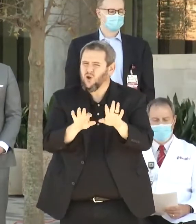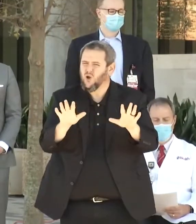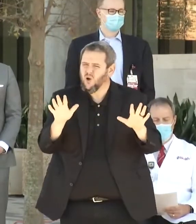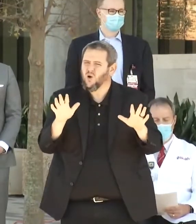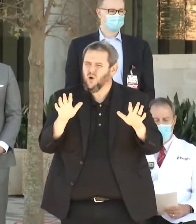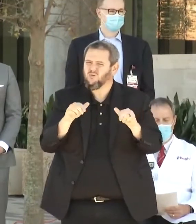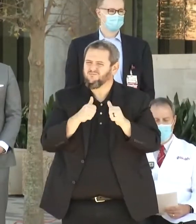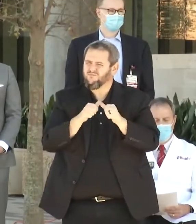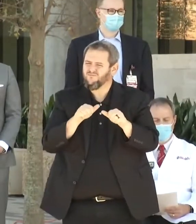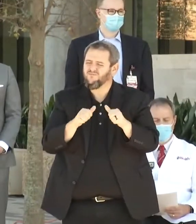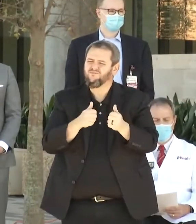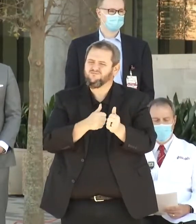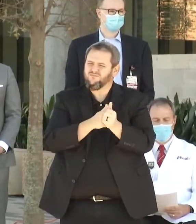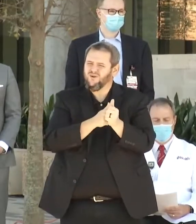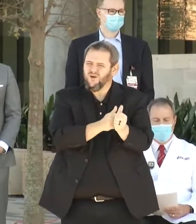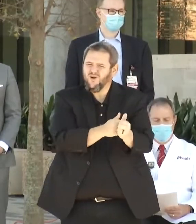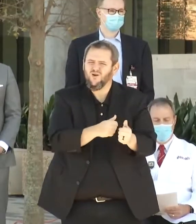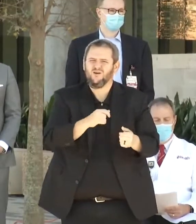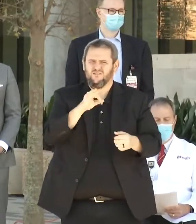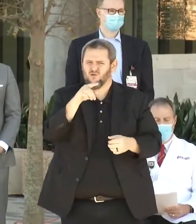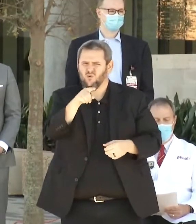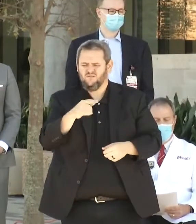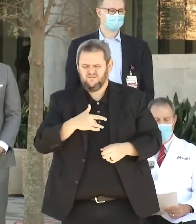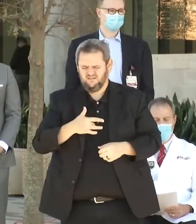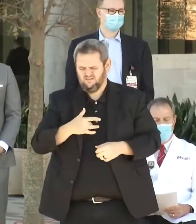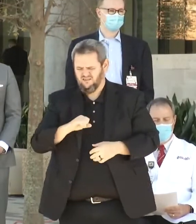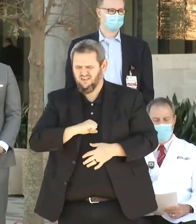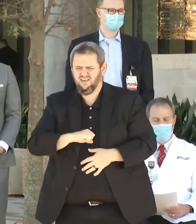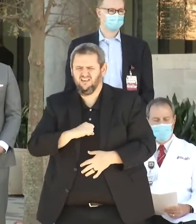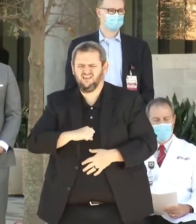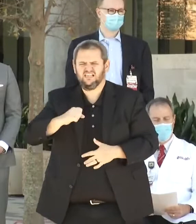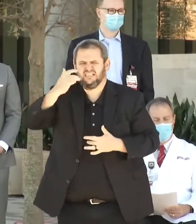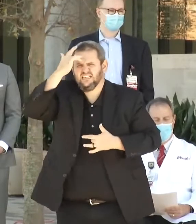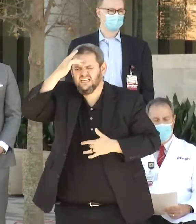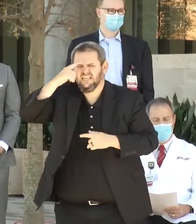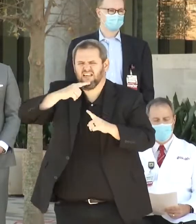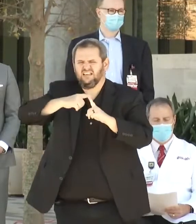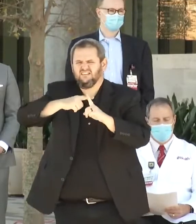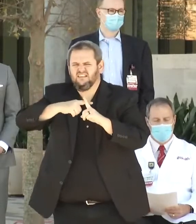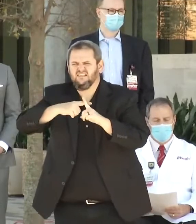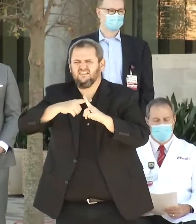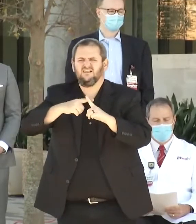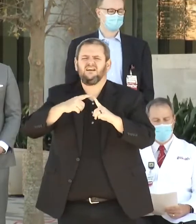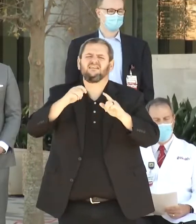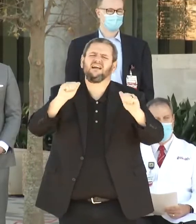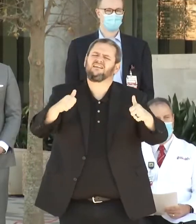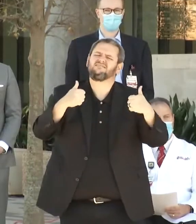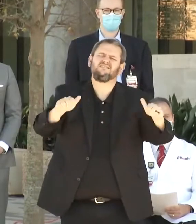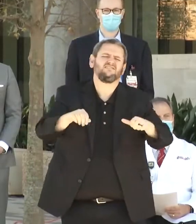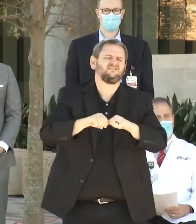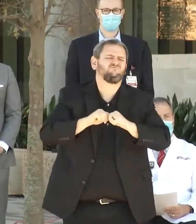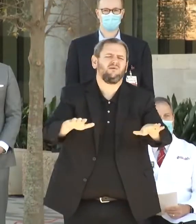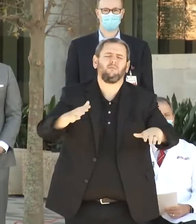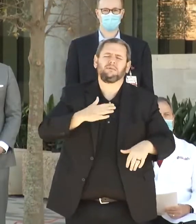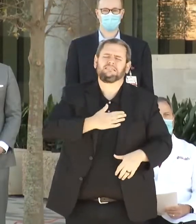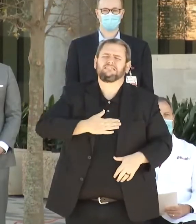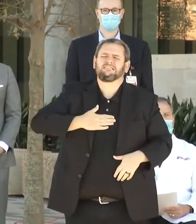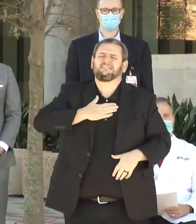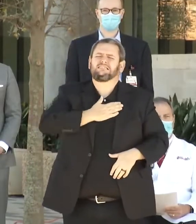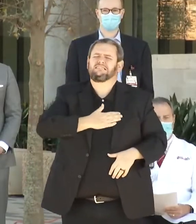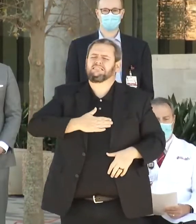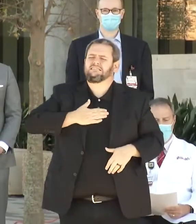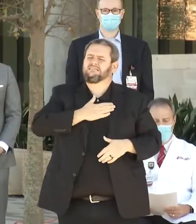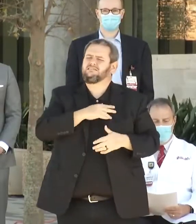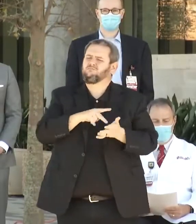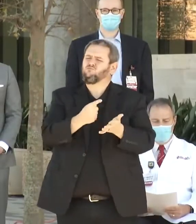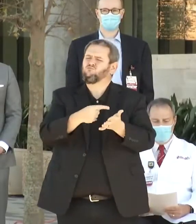have symptoms. It's a natural reaction to let our guard down when we're around our families, but as we enter the holiday